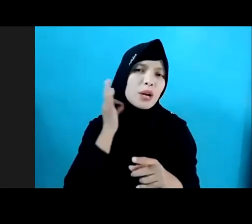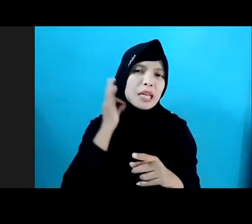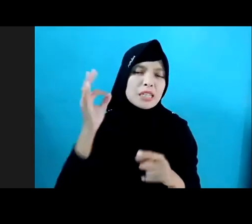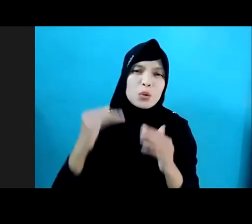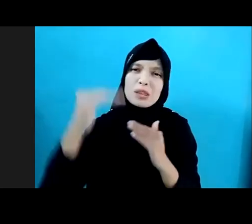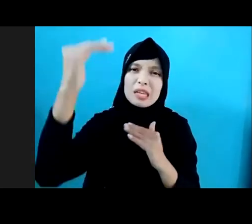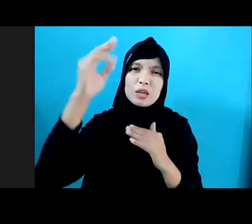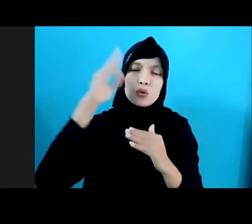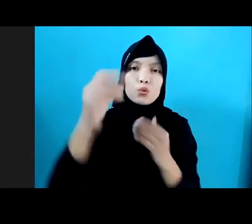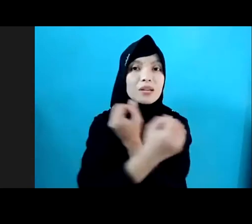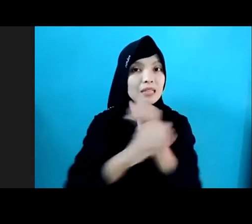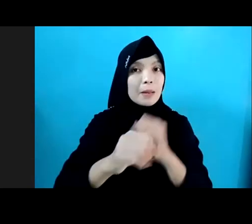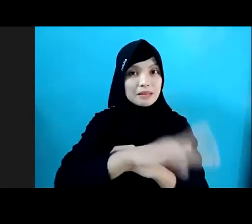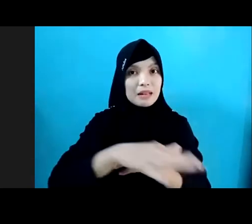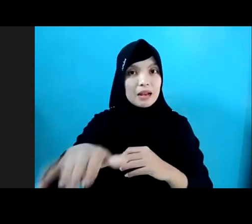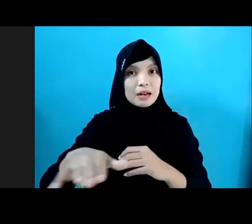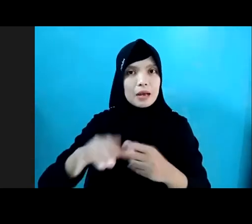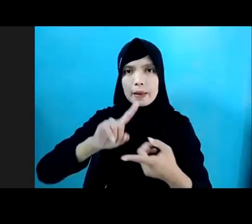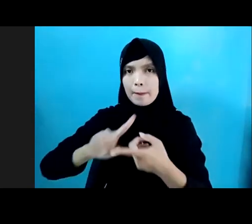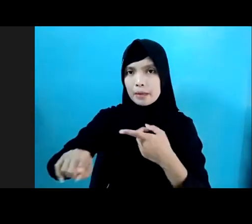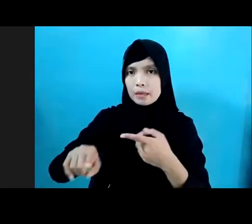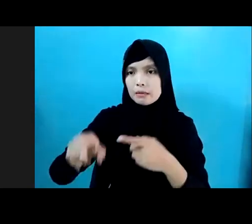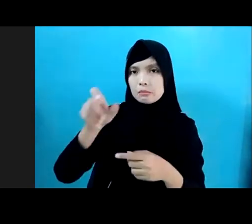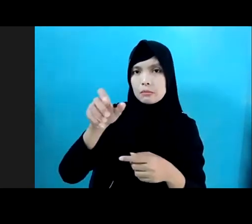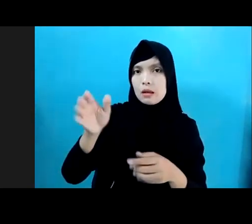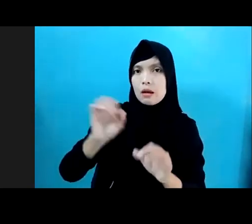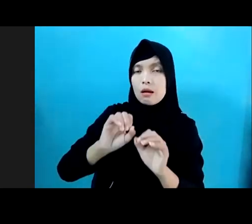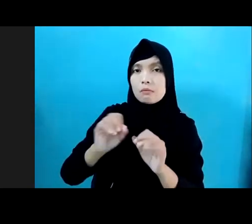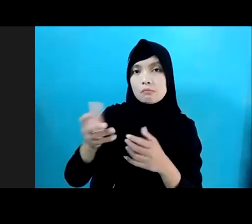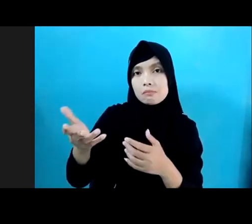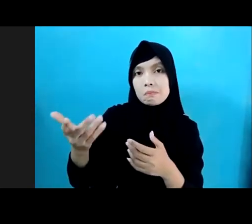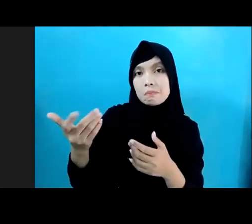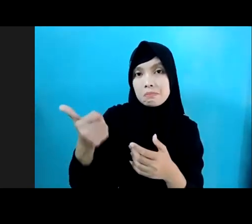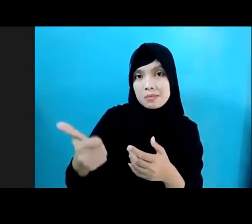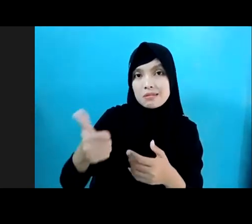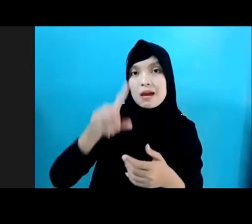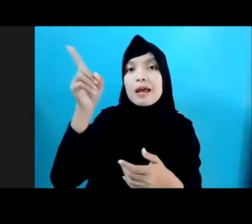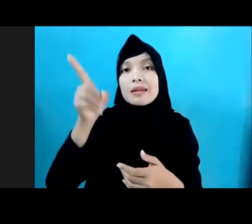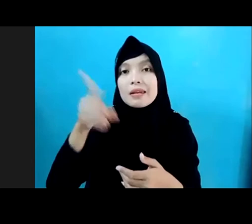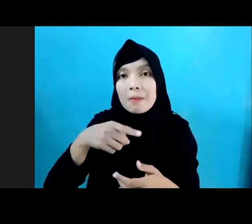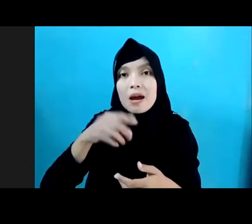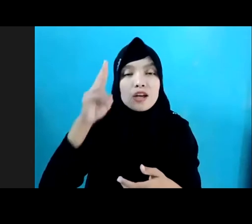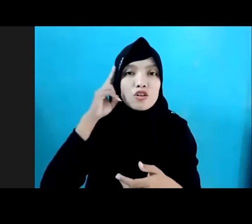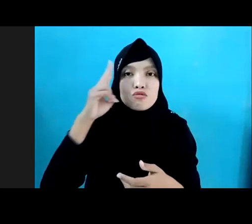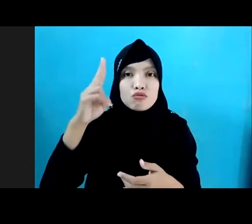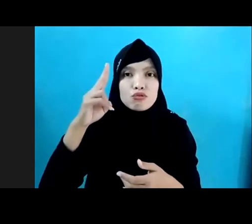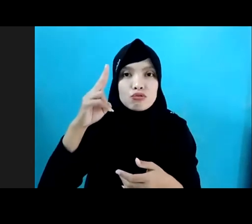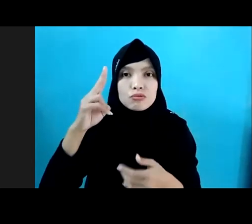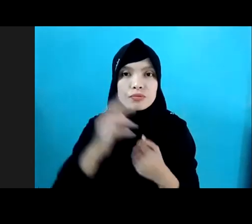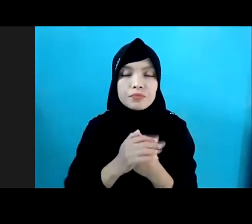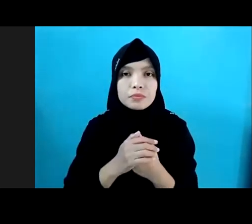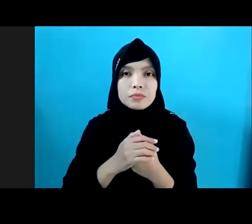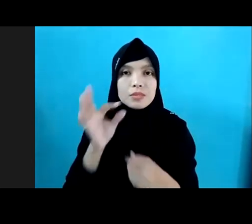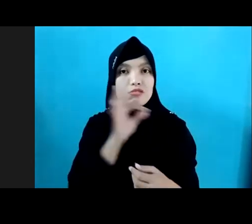Because That's Where Children Are Expressing Their Views And Opinions Therefore We Need To Work With Them But Without